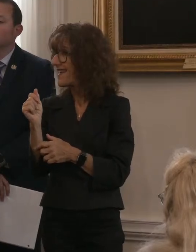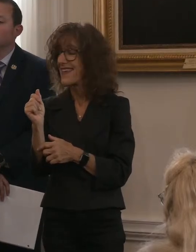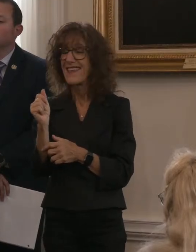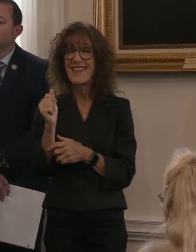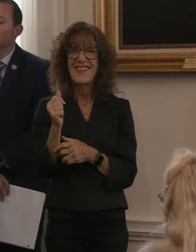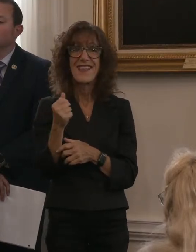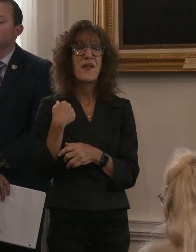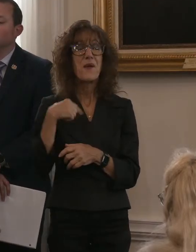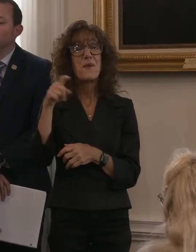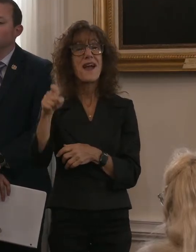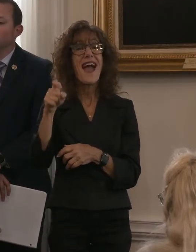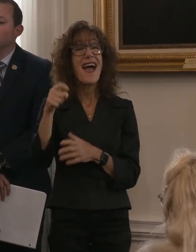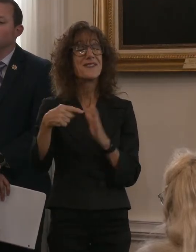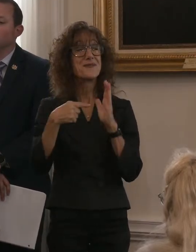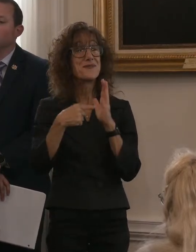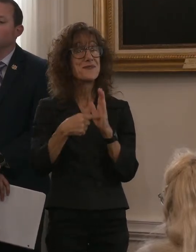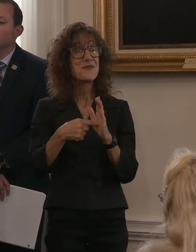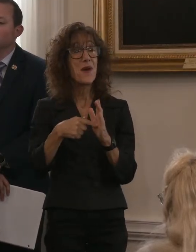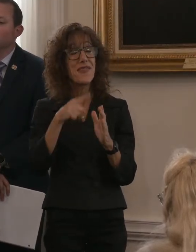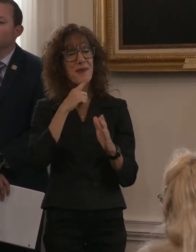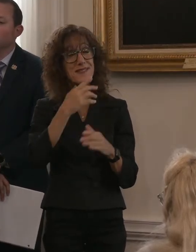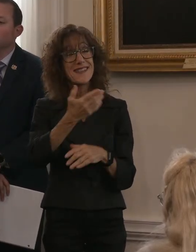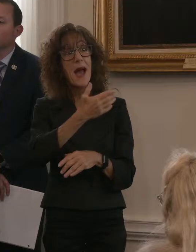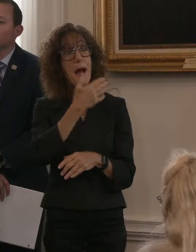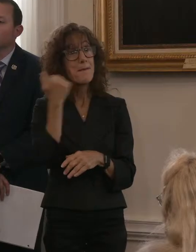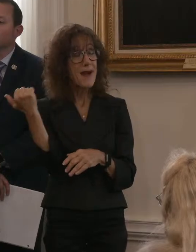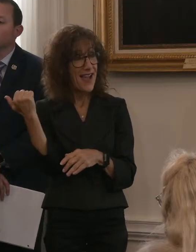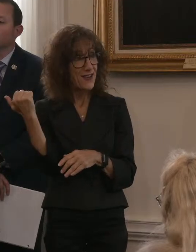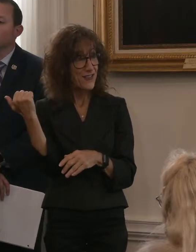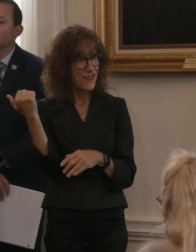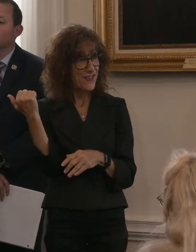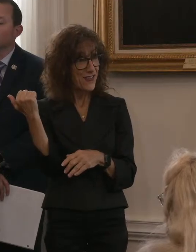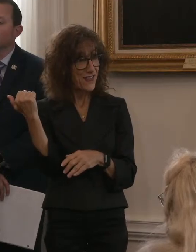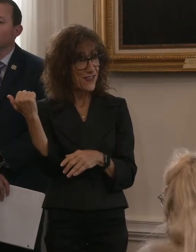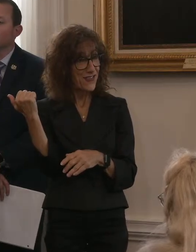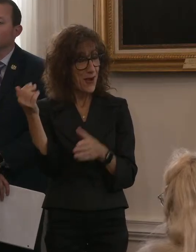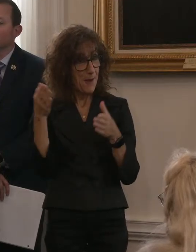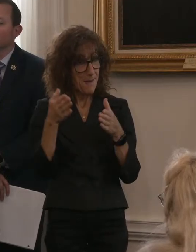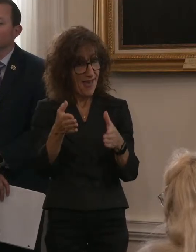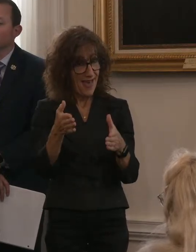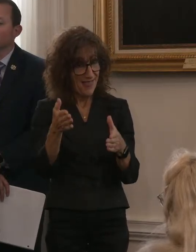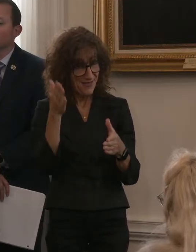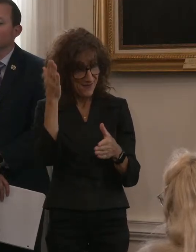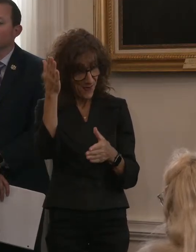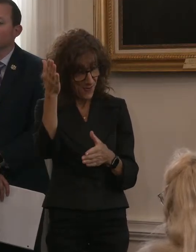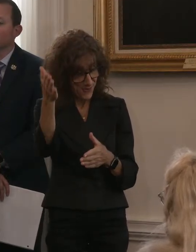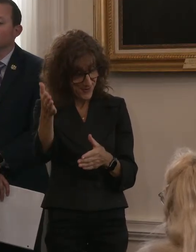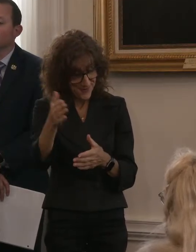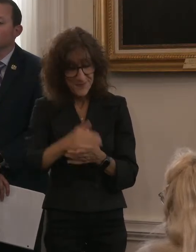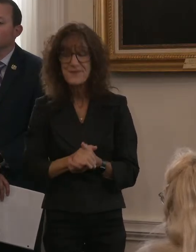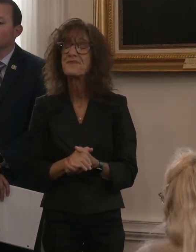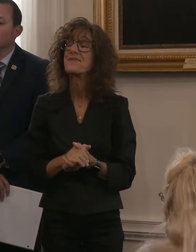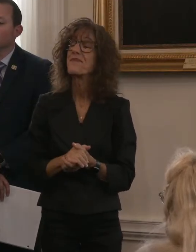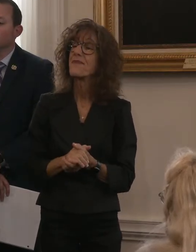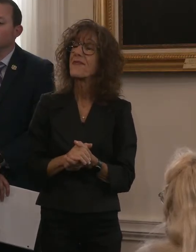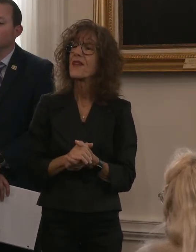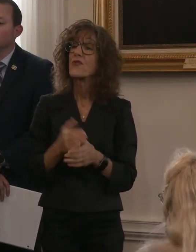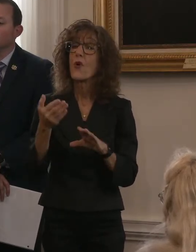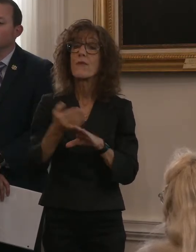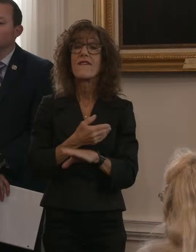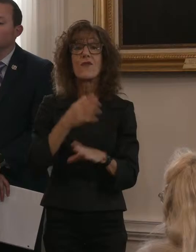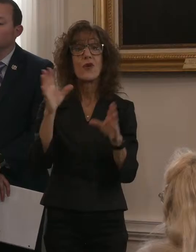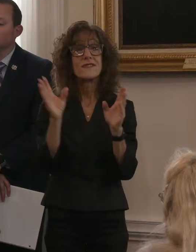to show there was a better path forward. So before